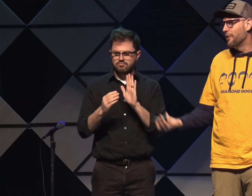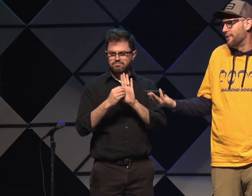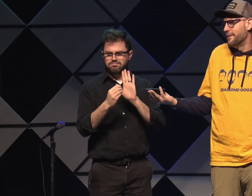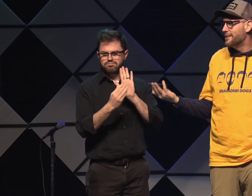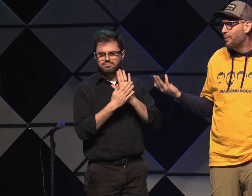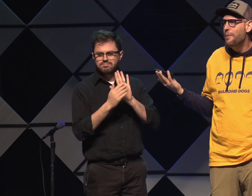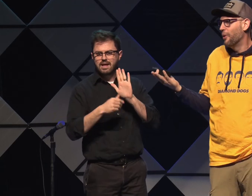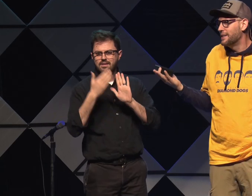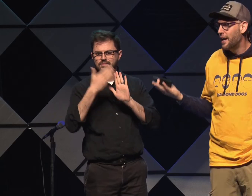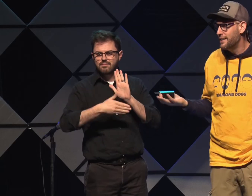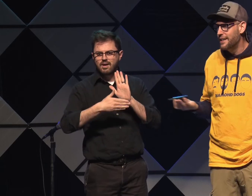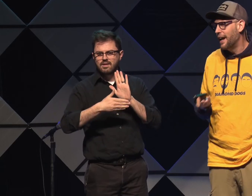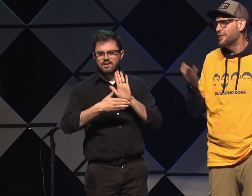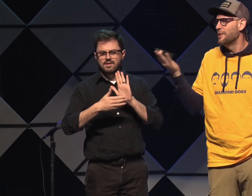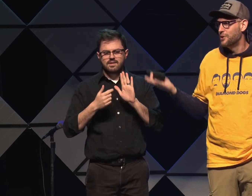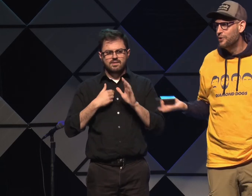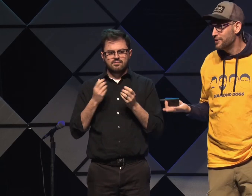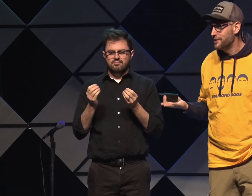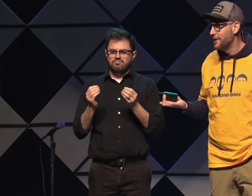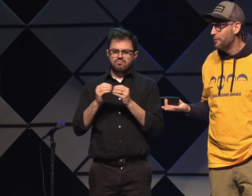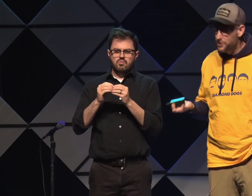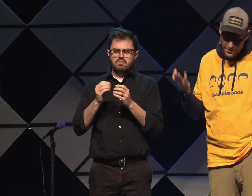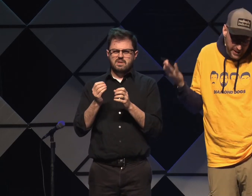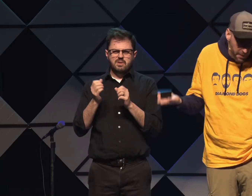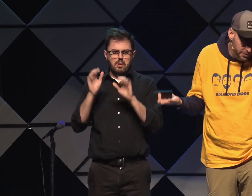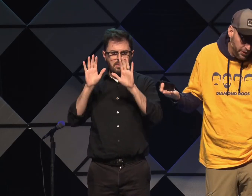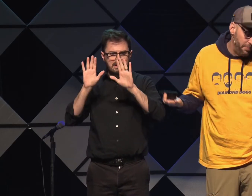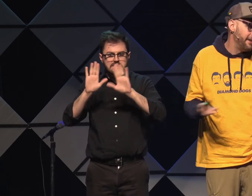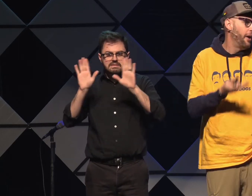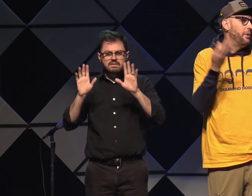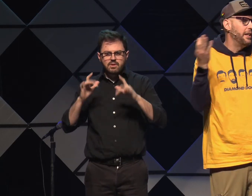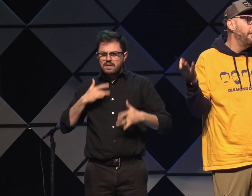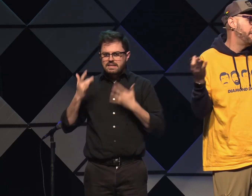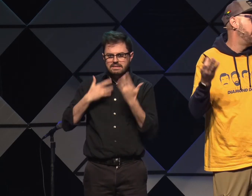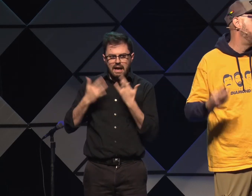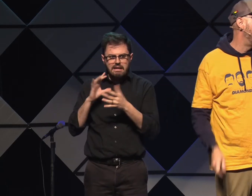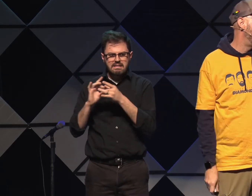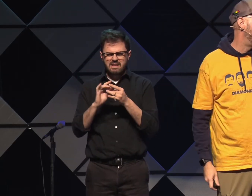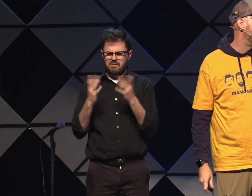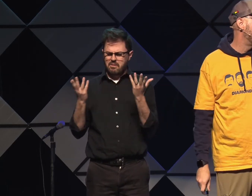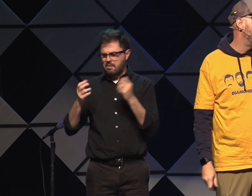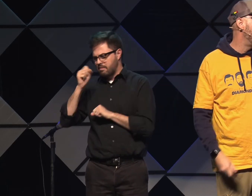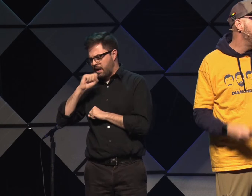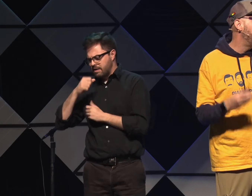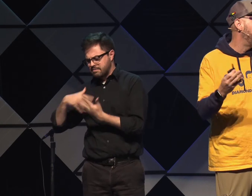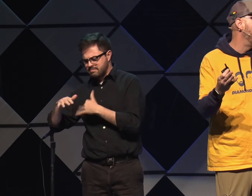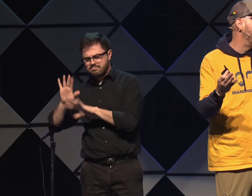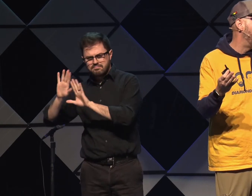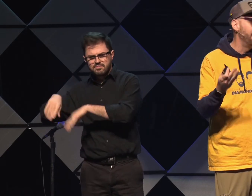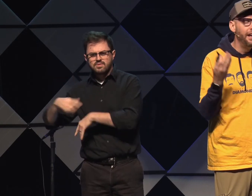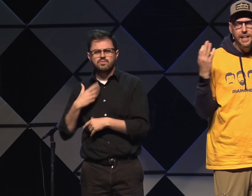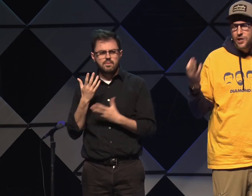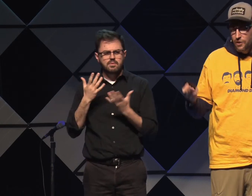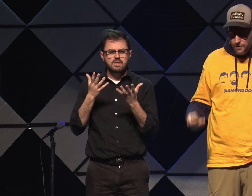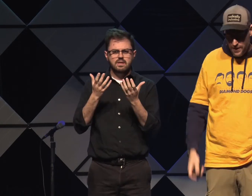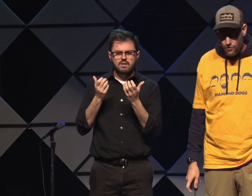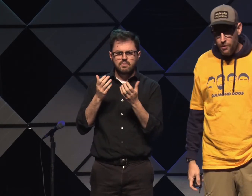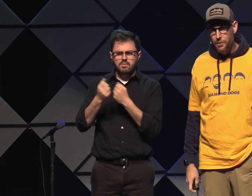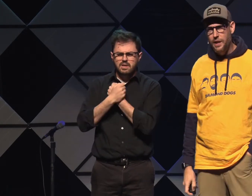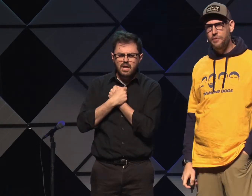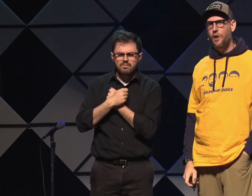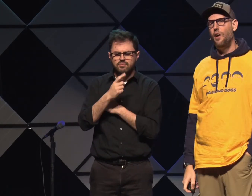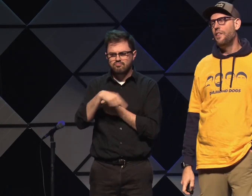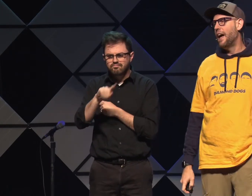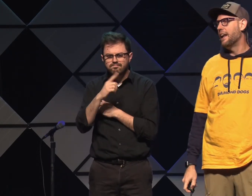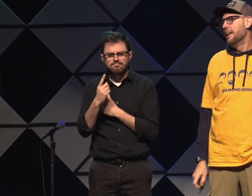something we're doing. That's way more exciting than the ice cream social, which you should come to, but we'd love to put that, something that you got going on in your everyday